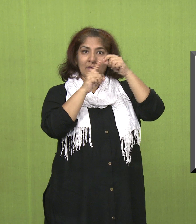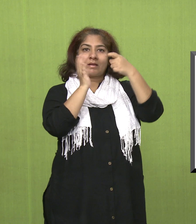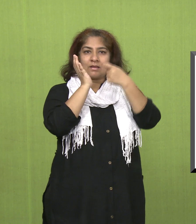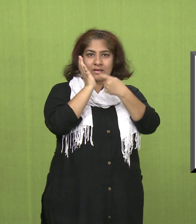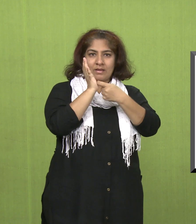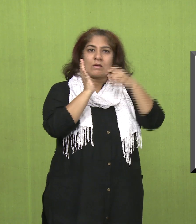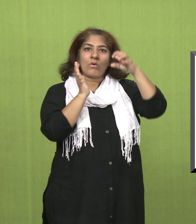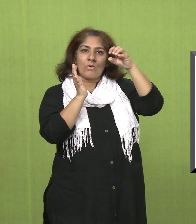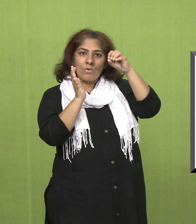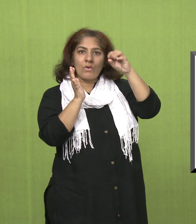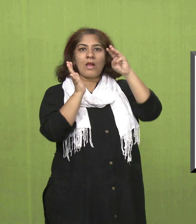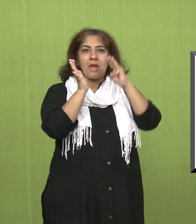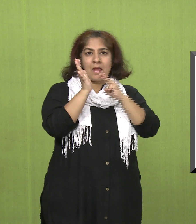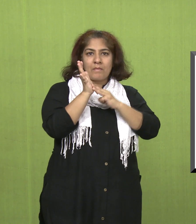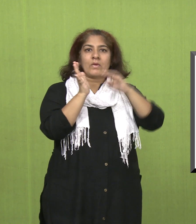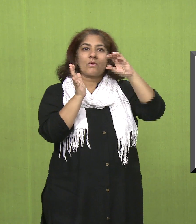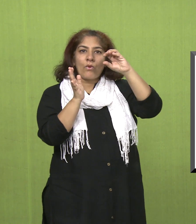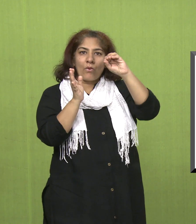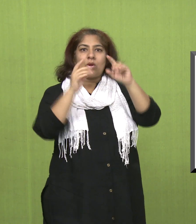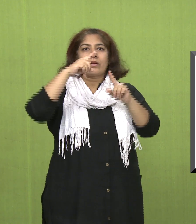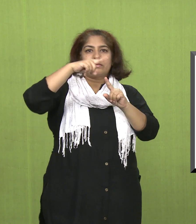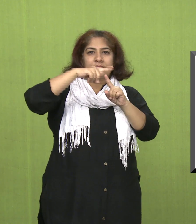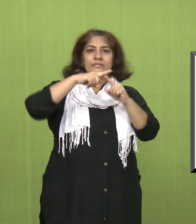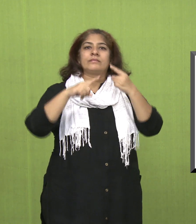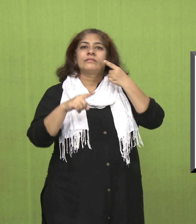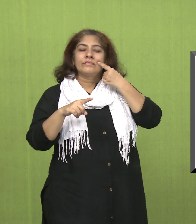Now let's understand this word, promotion.